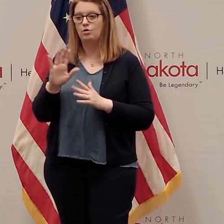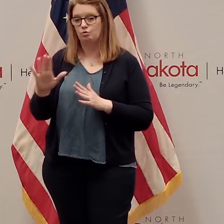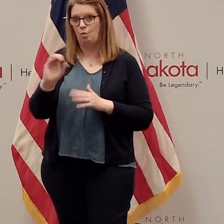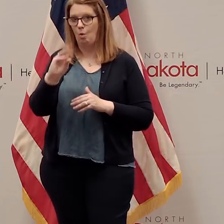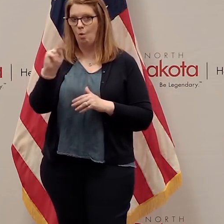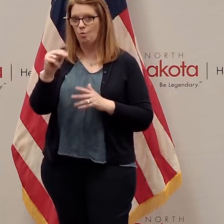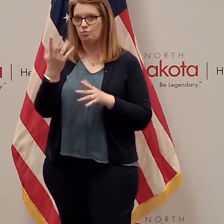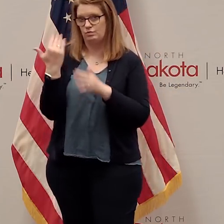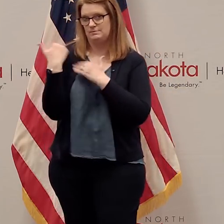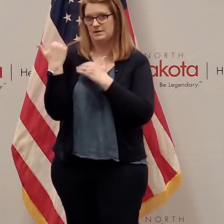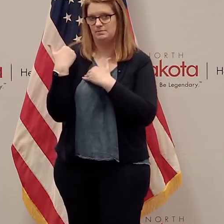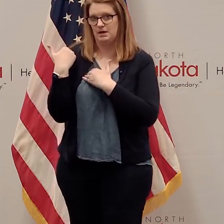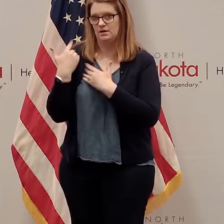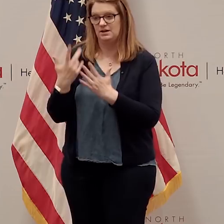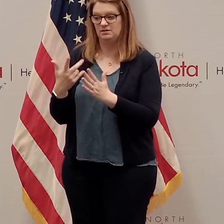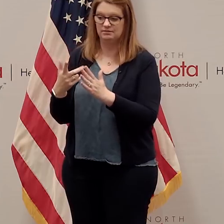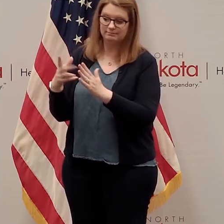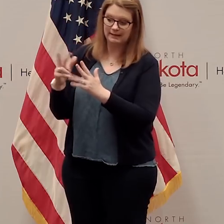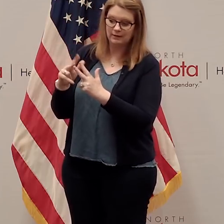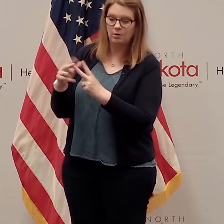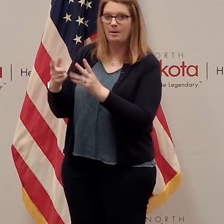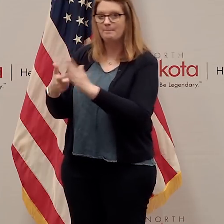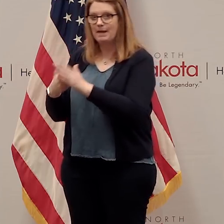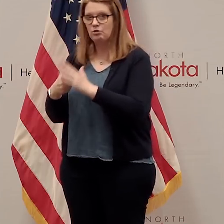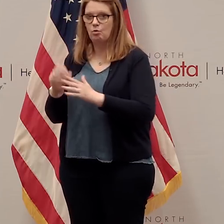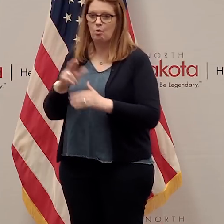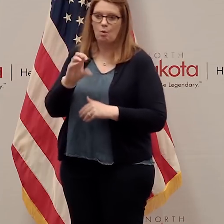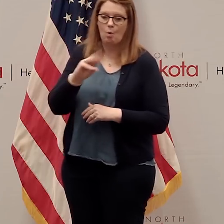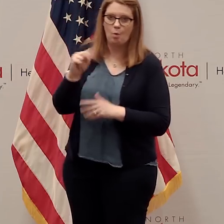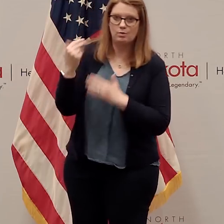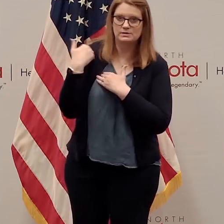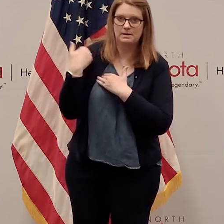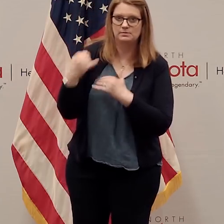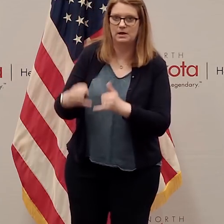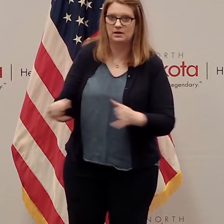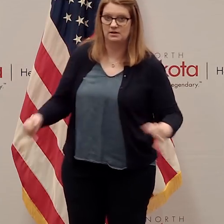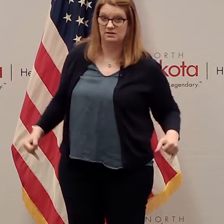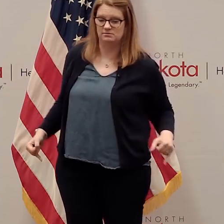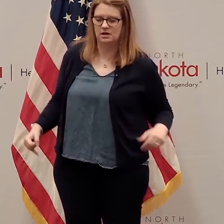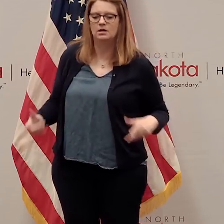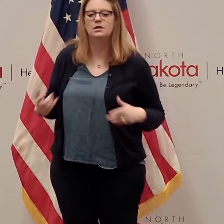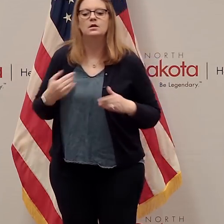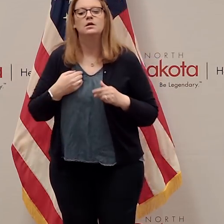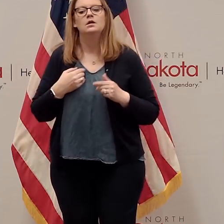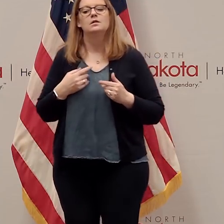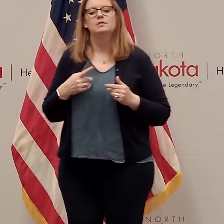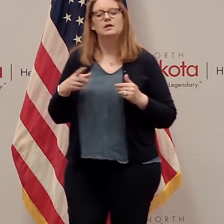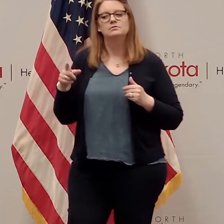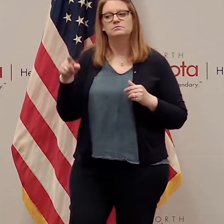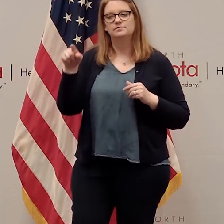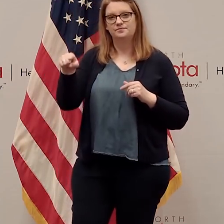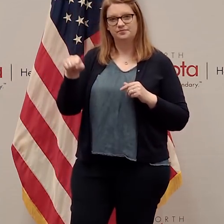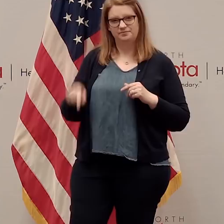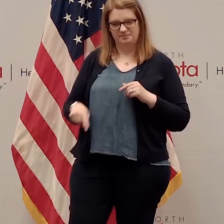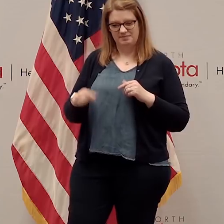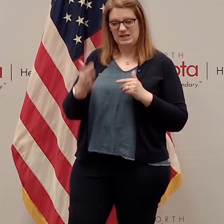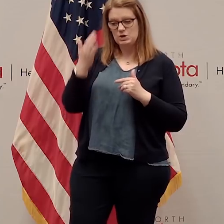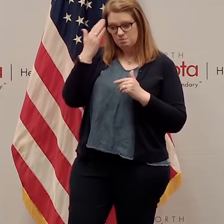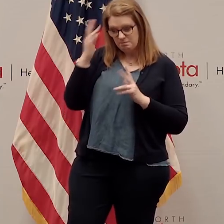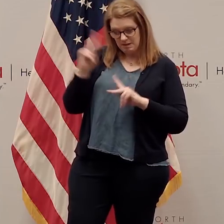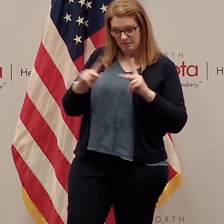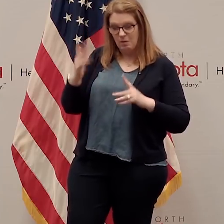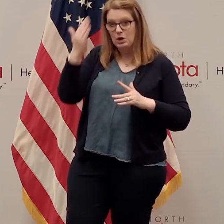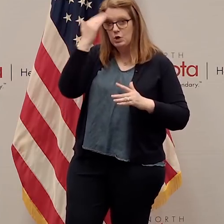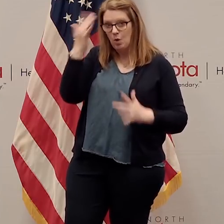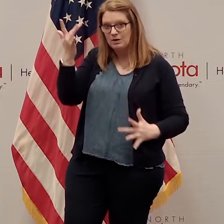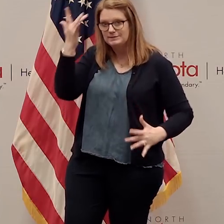individual responsibility. So again, we would like to think that where we know we have known cases, these people are not out in the